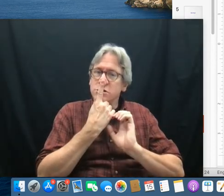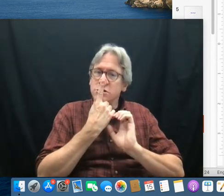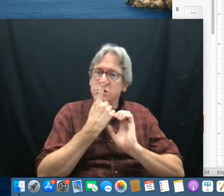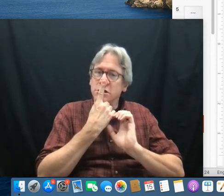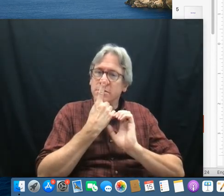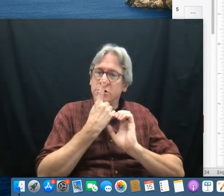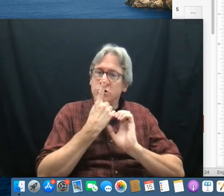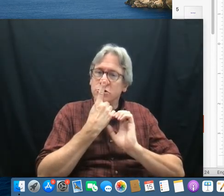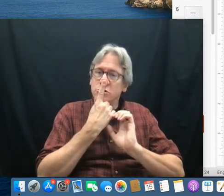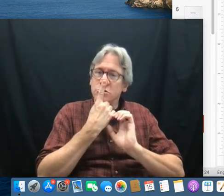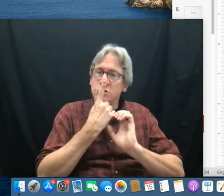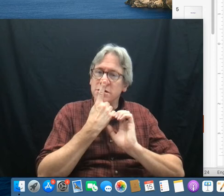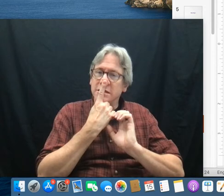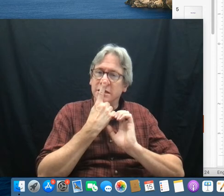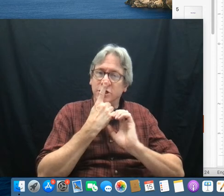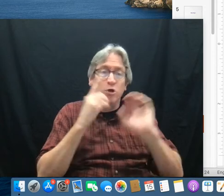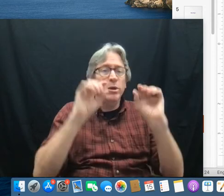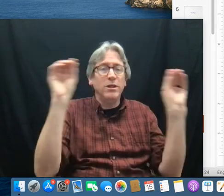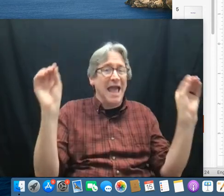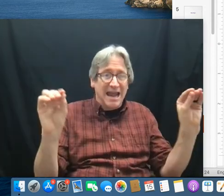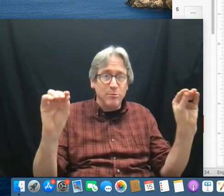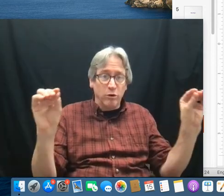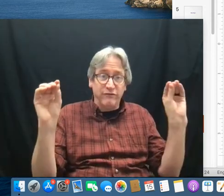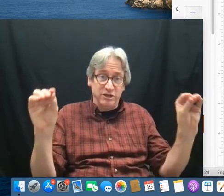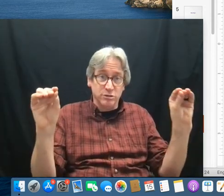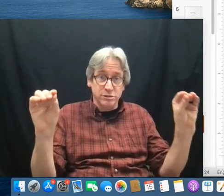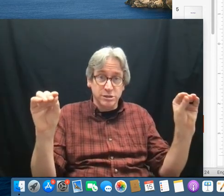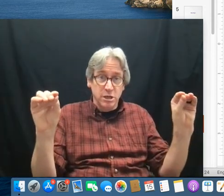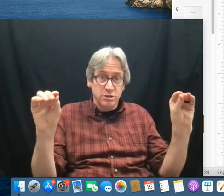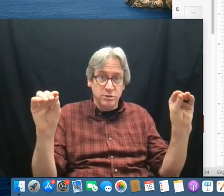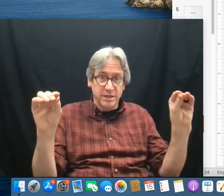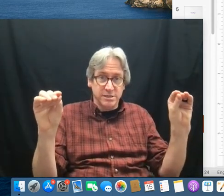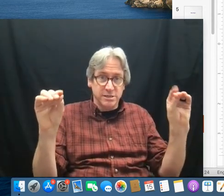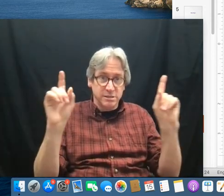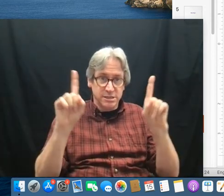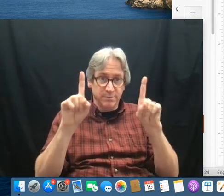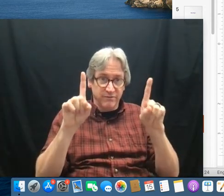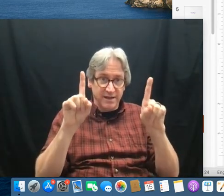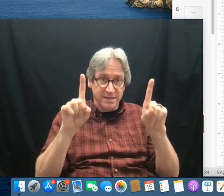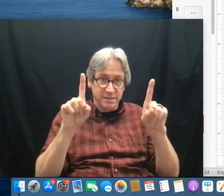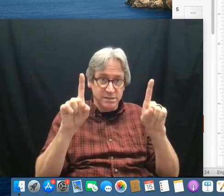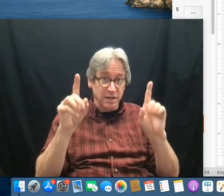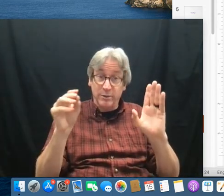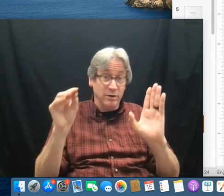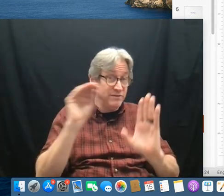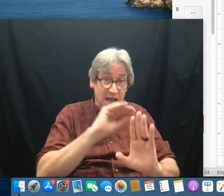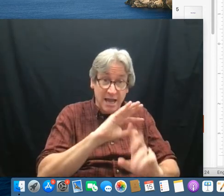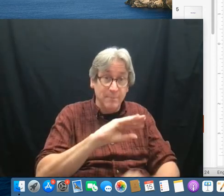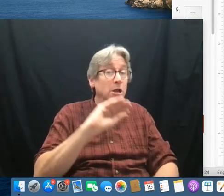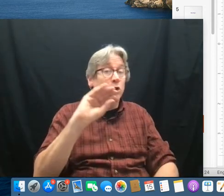to sign some things SVO in casual conversation. That's cool. You'll always have that ready.